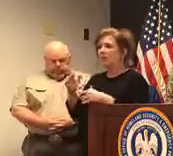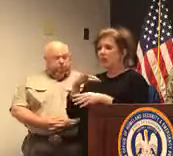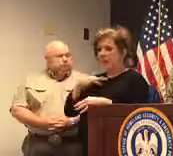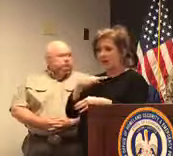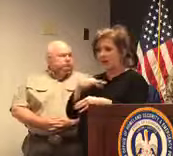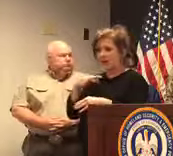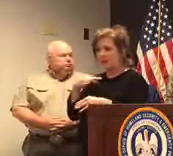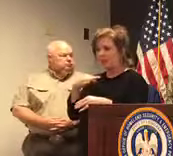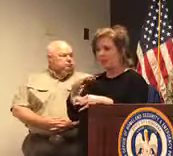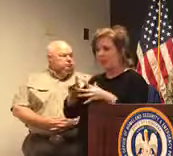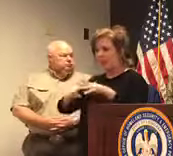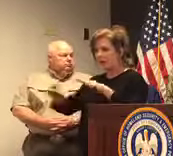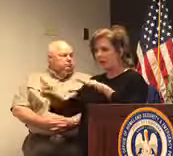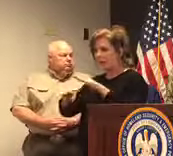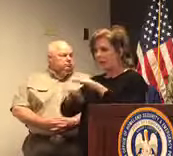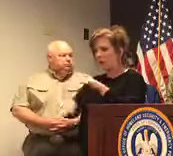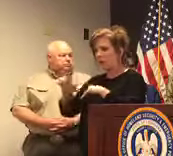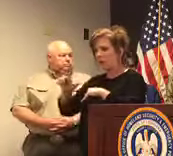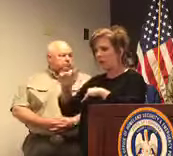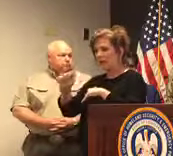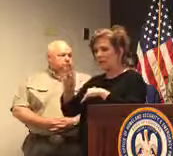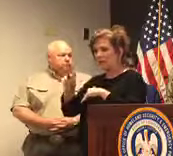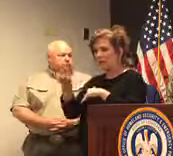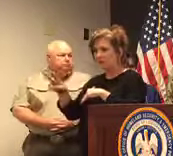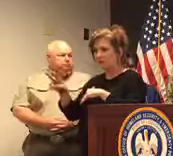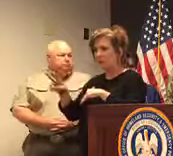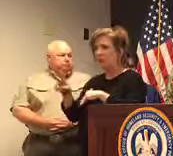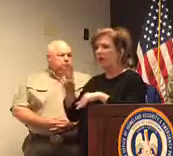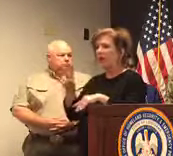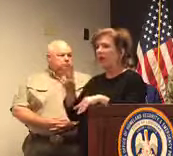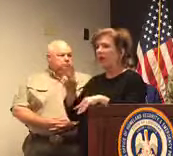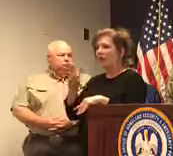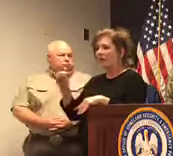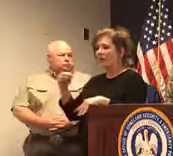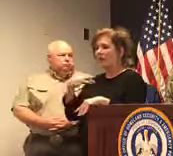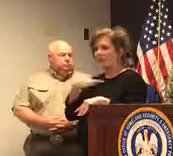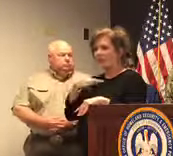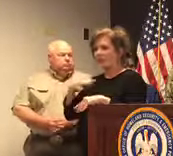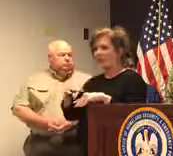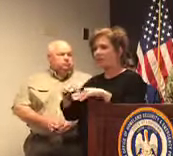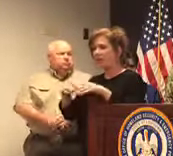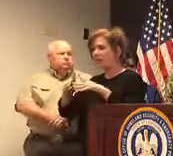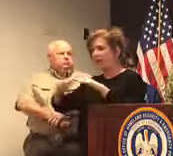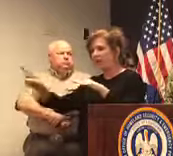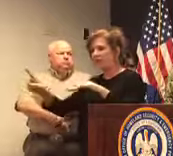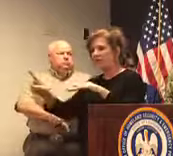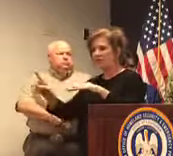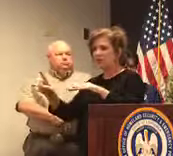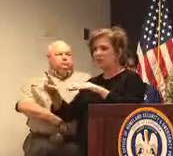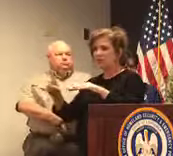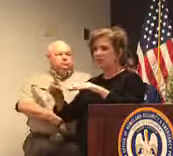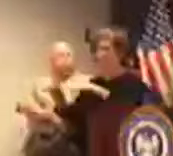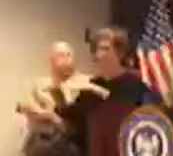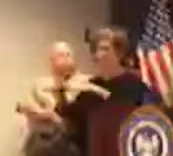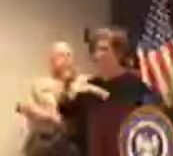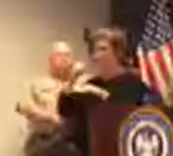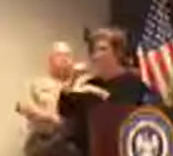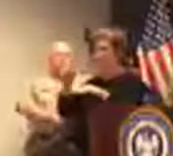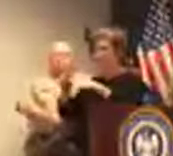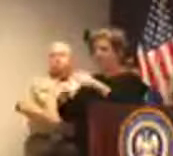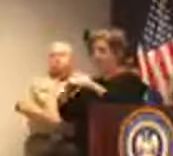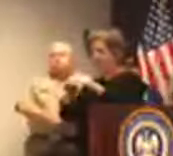below LA 22, and in Vermilion Parish, there's voluntary evacuations issued for the lower